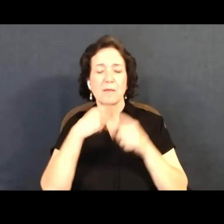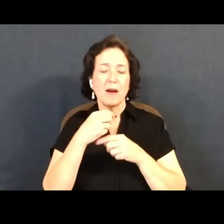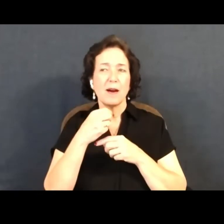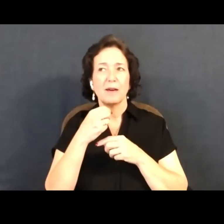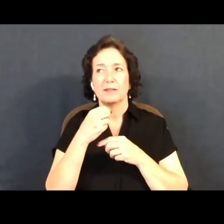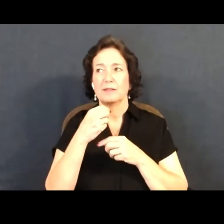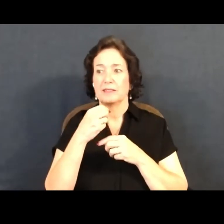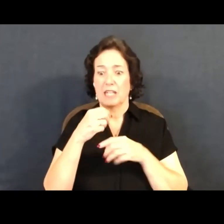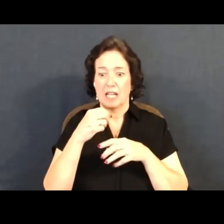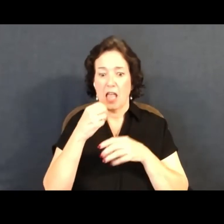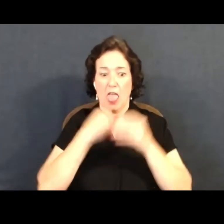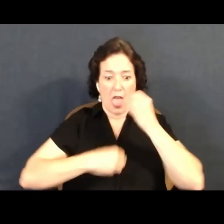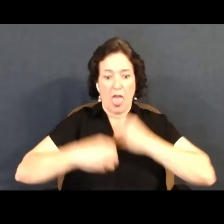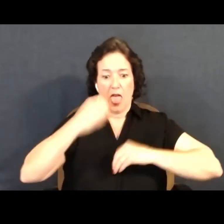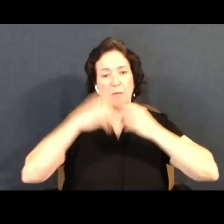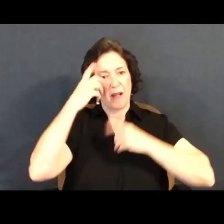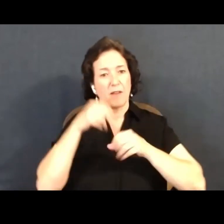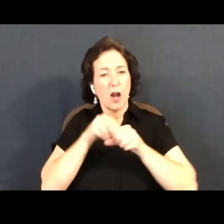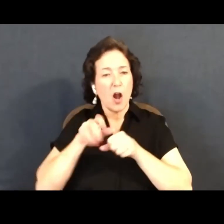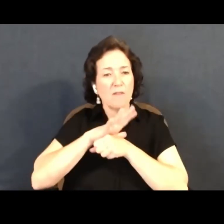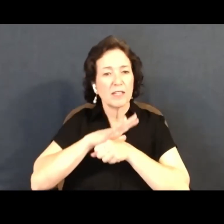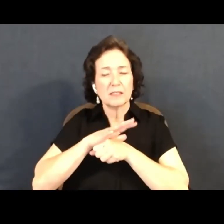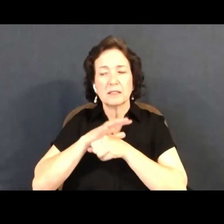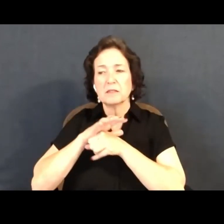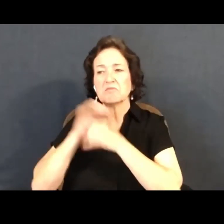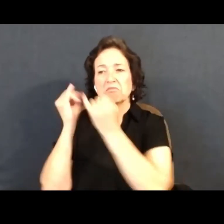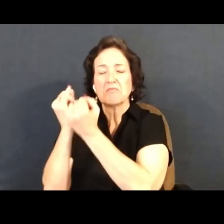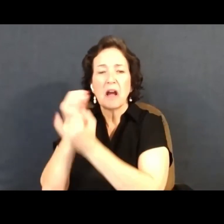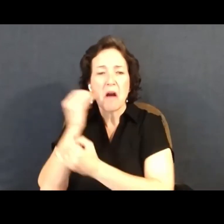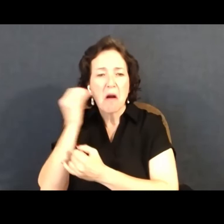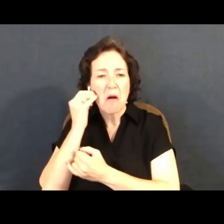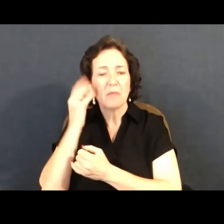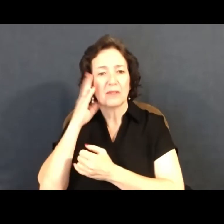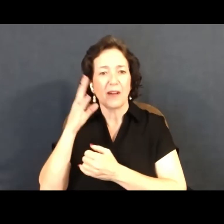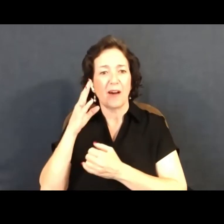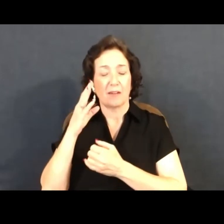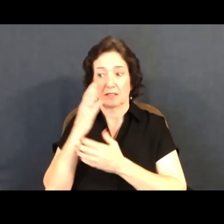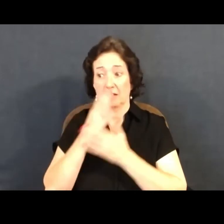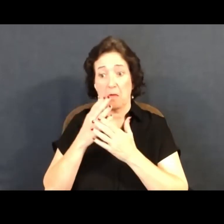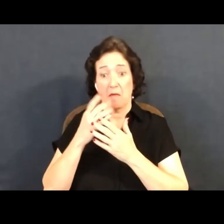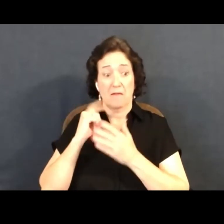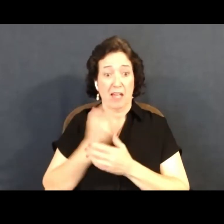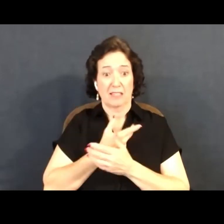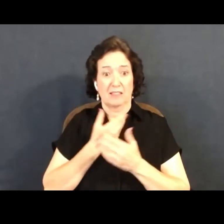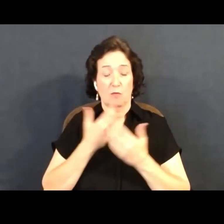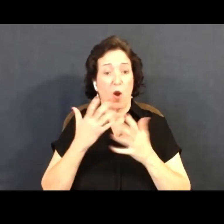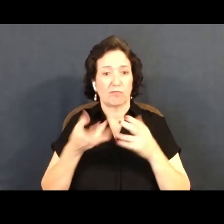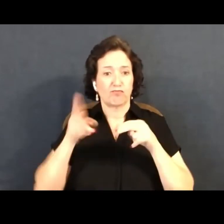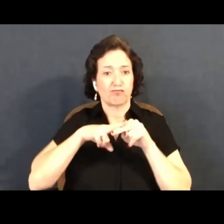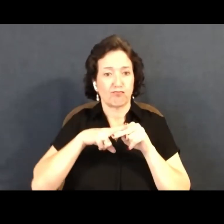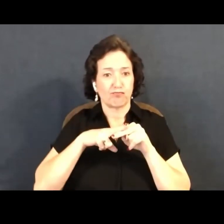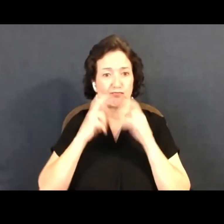during COVID for sure. And some of us have the pounds to show it. But more than just a